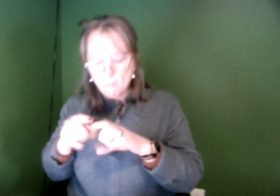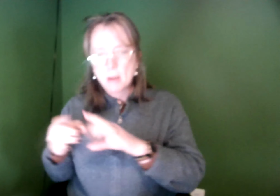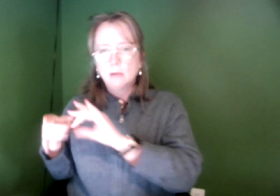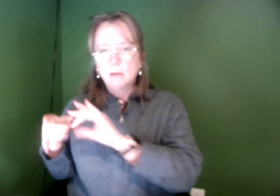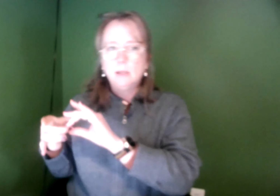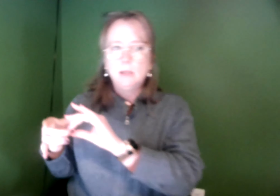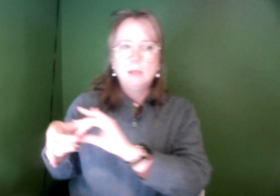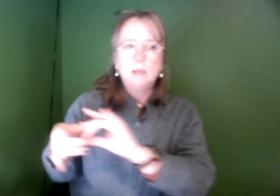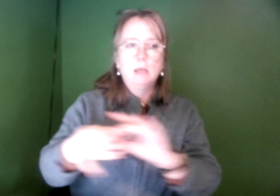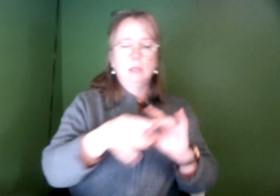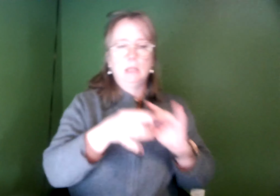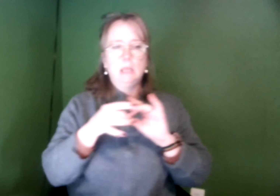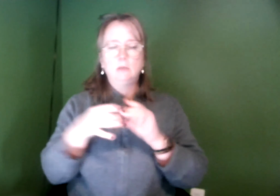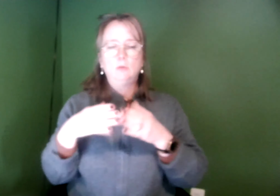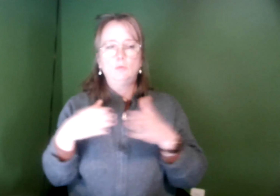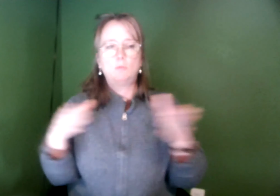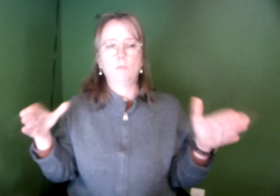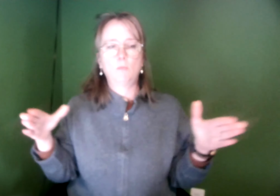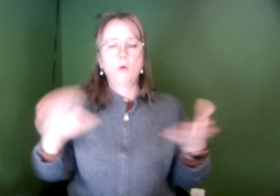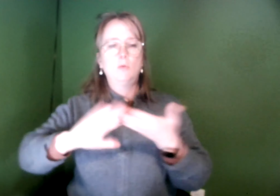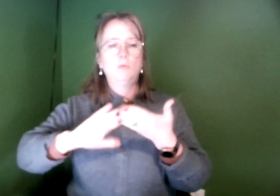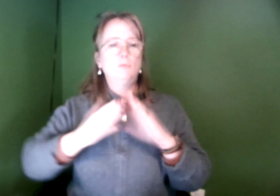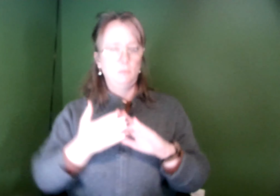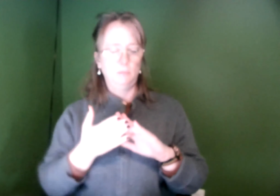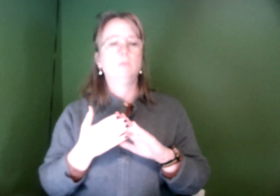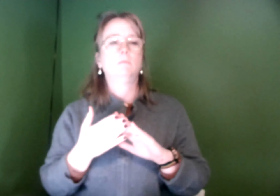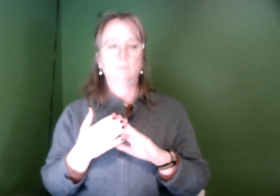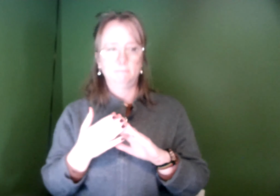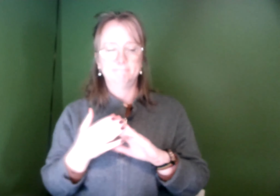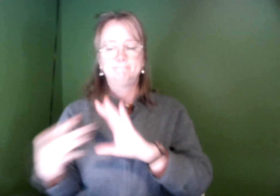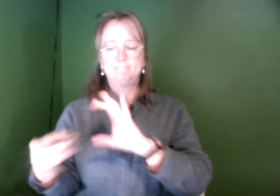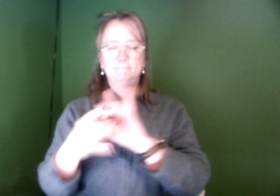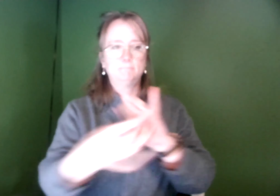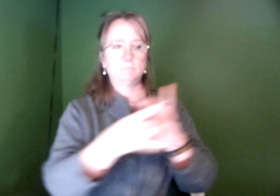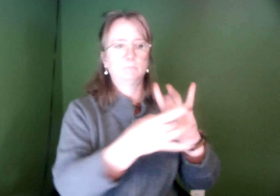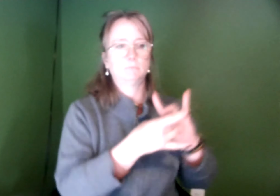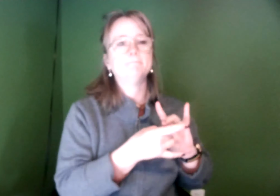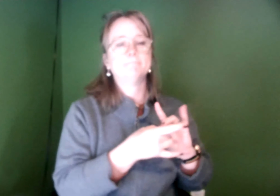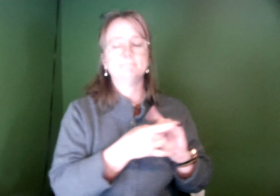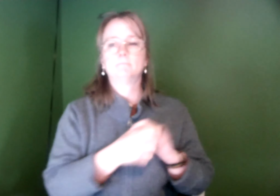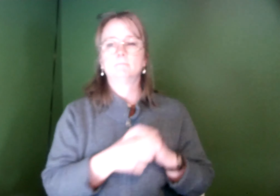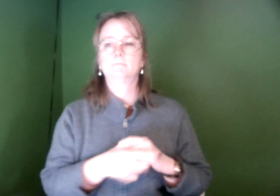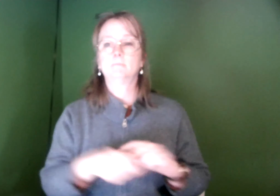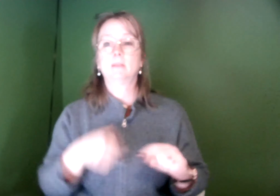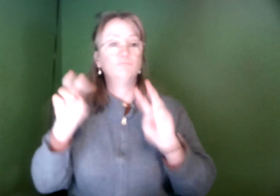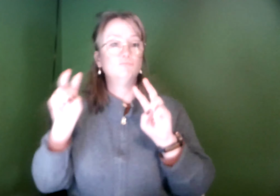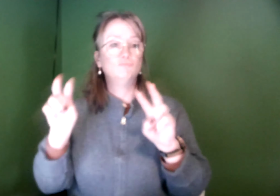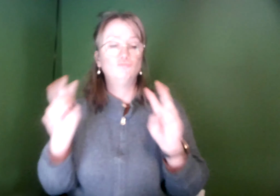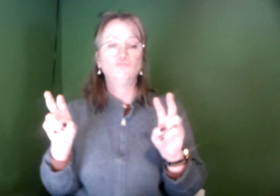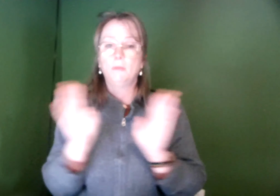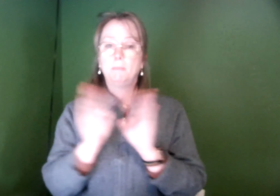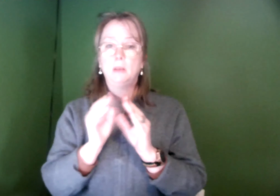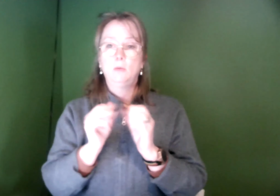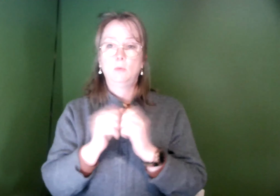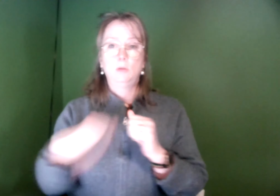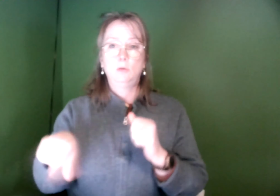broad community, and make those connections. And I'm really looking forward to meeting with you again,